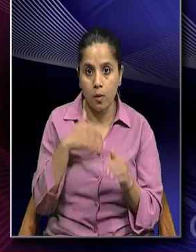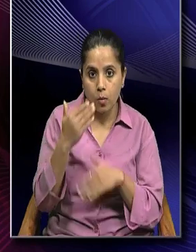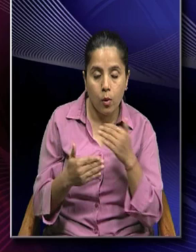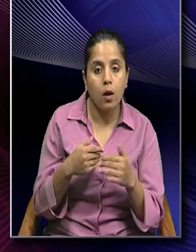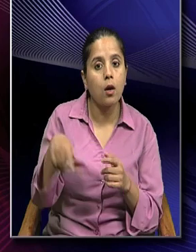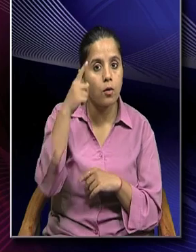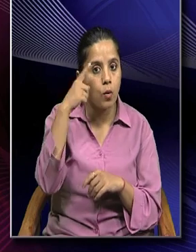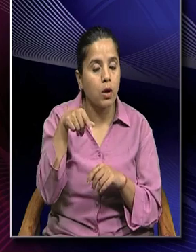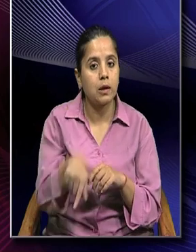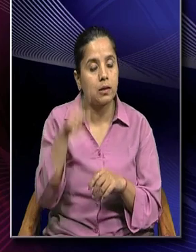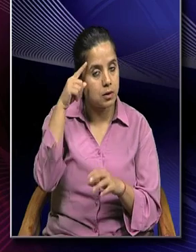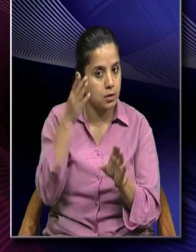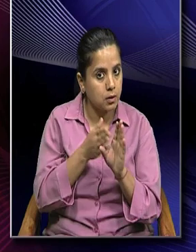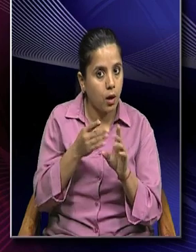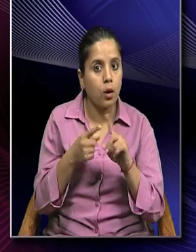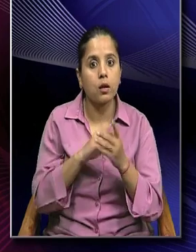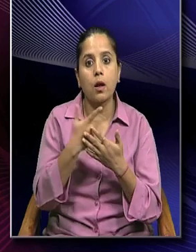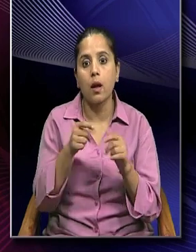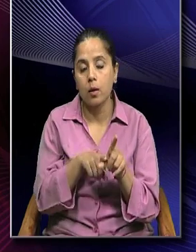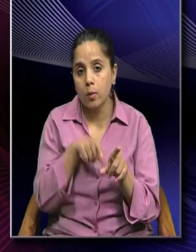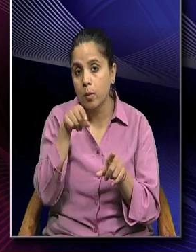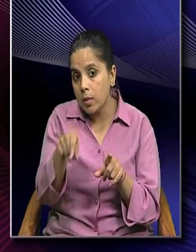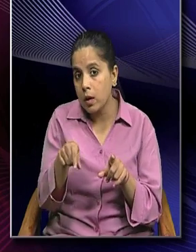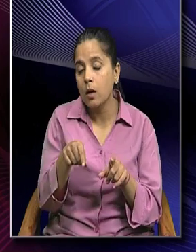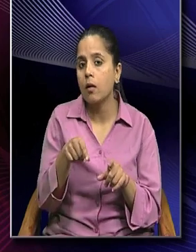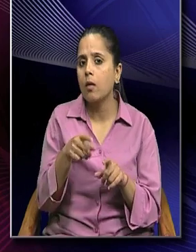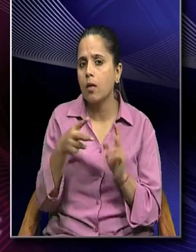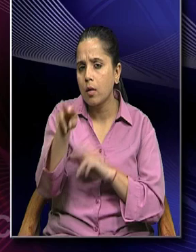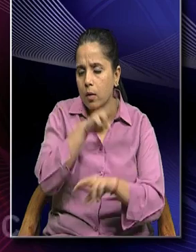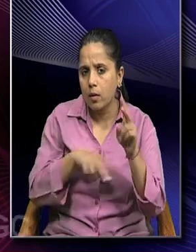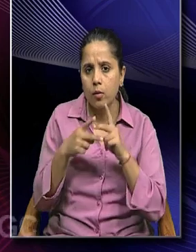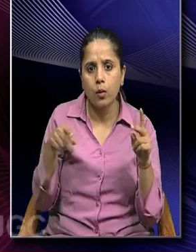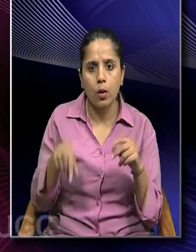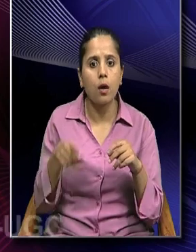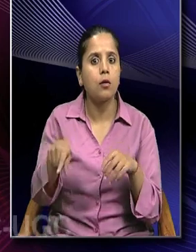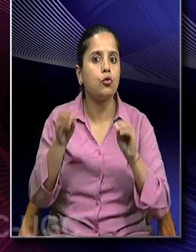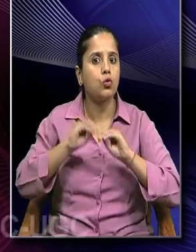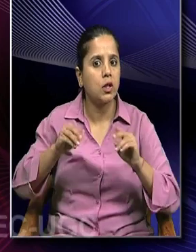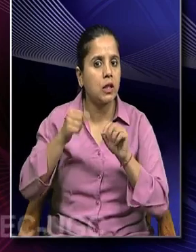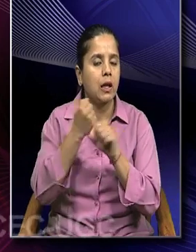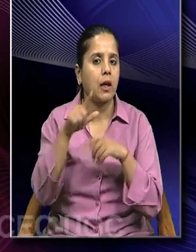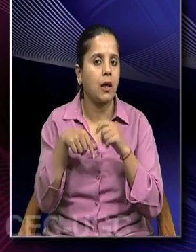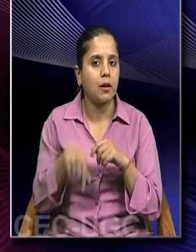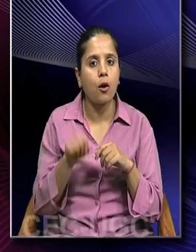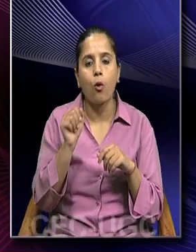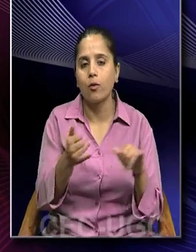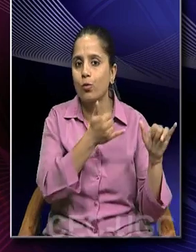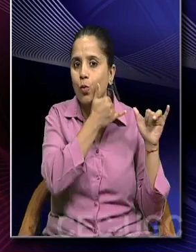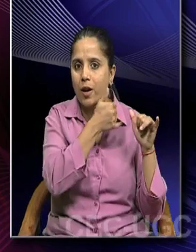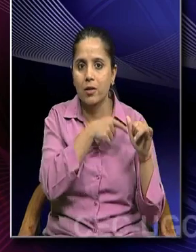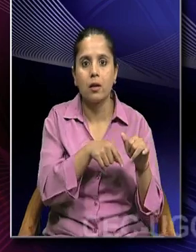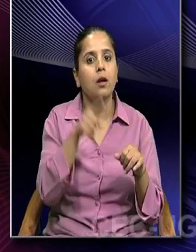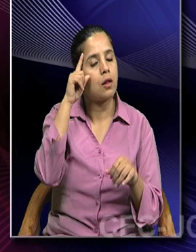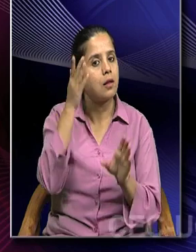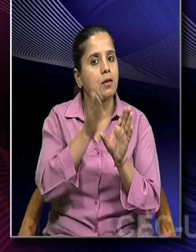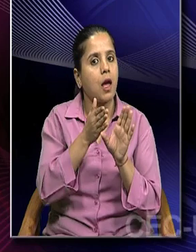for psychotherapy and considers the preacher of Gita, that is Lord Krishna, as a